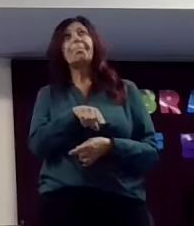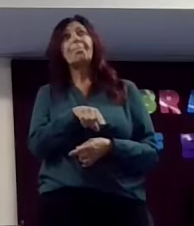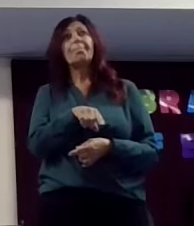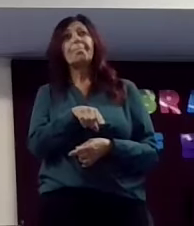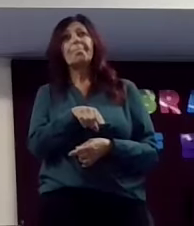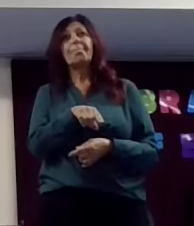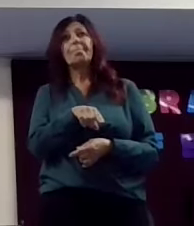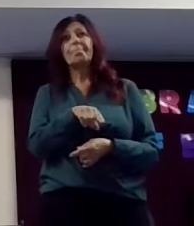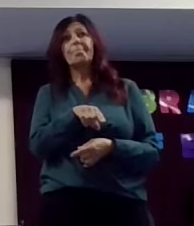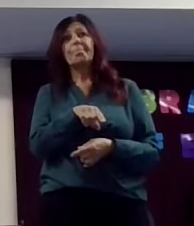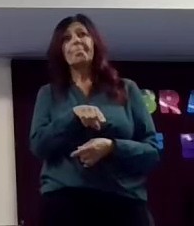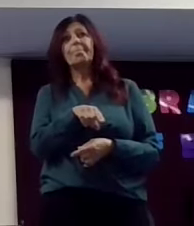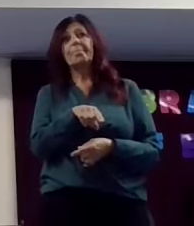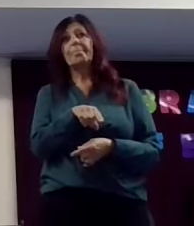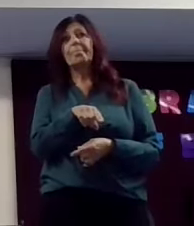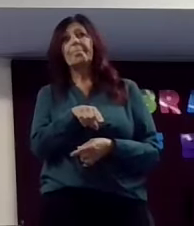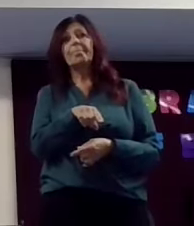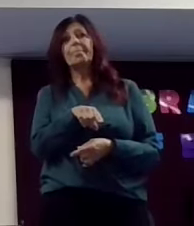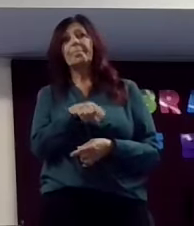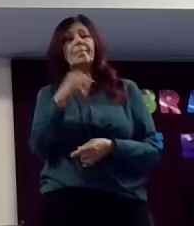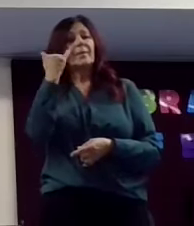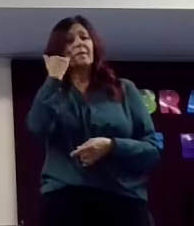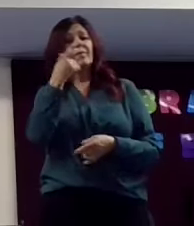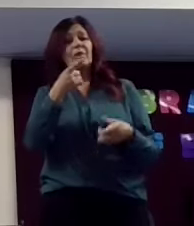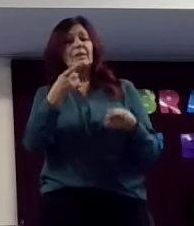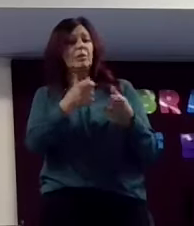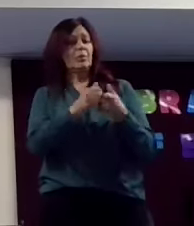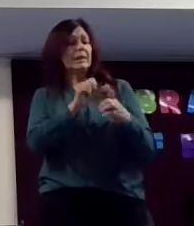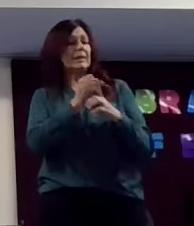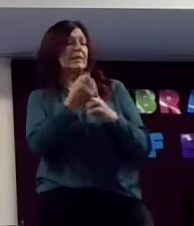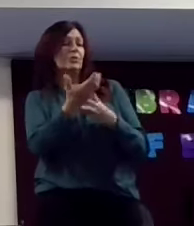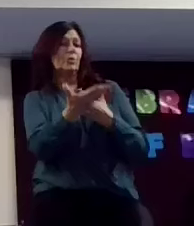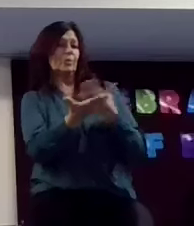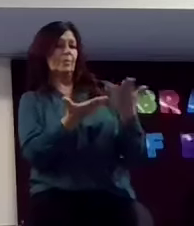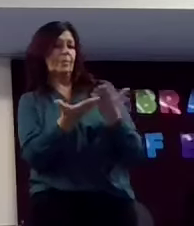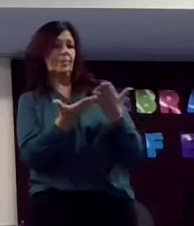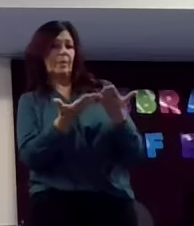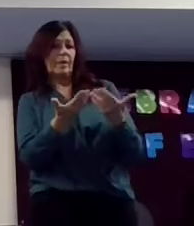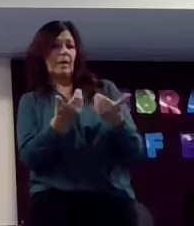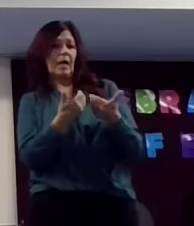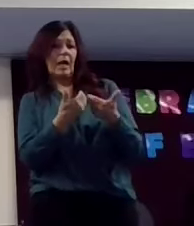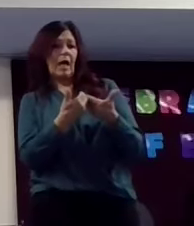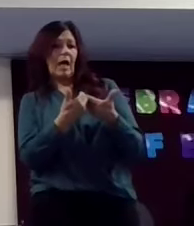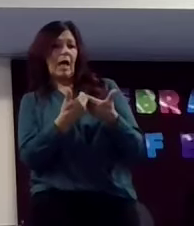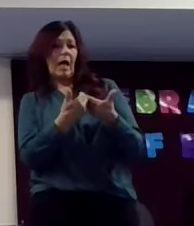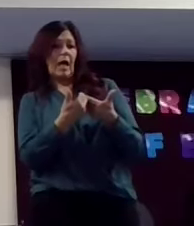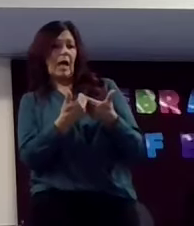How would you explain to them if they're dealing with a certain situation? How would you stop it? How